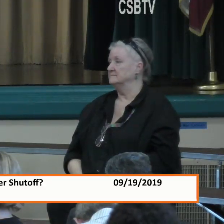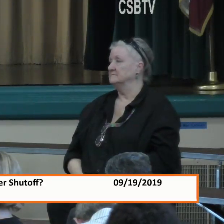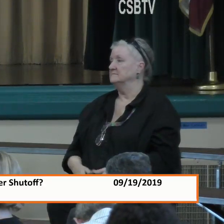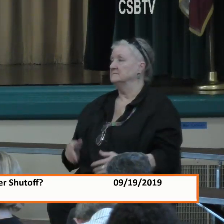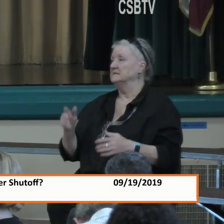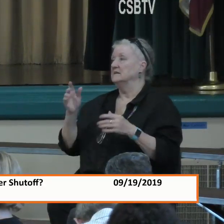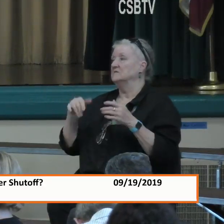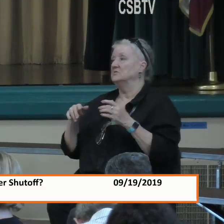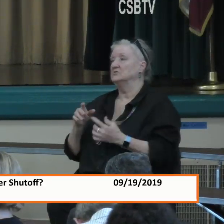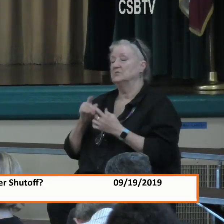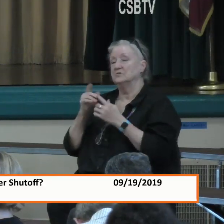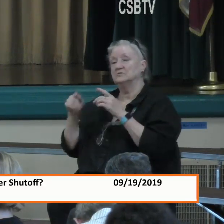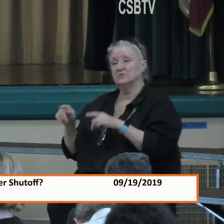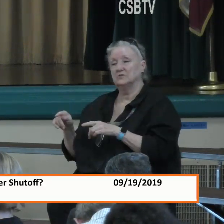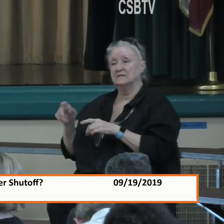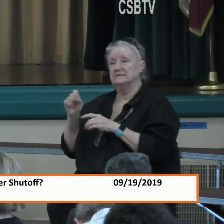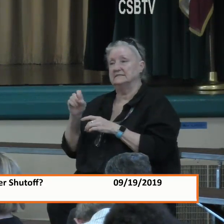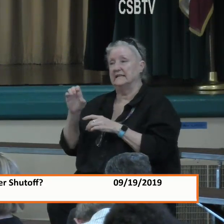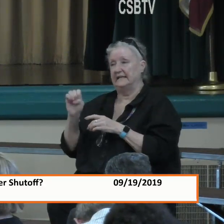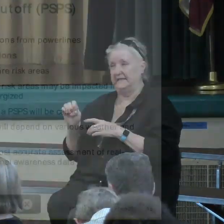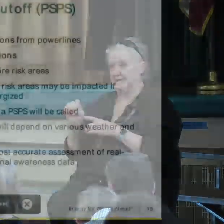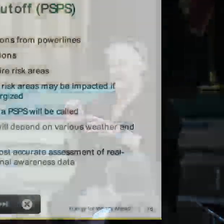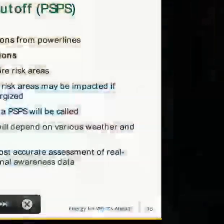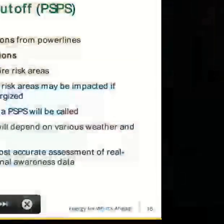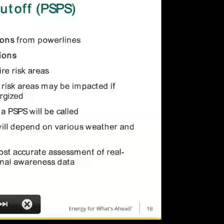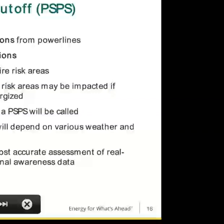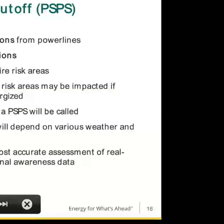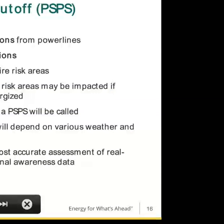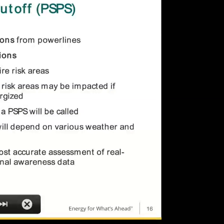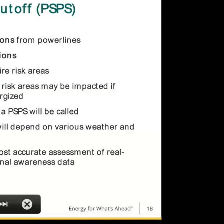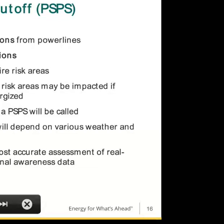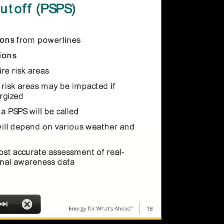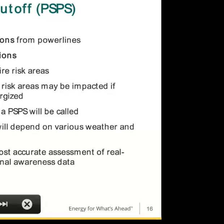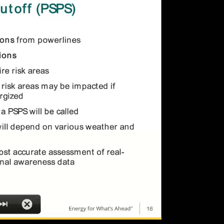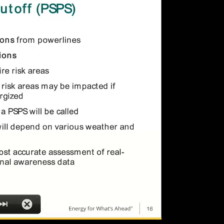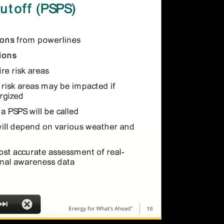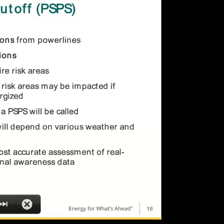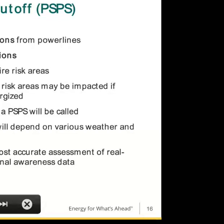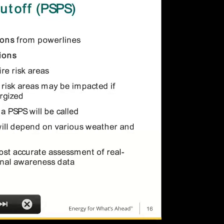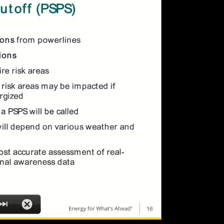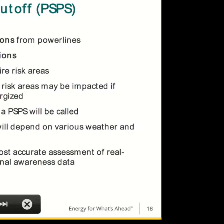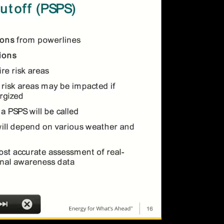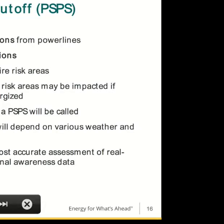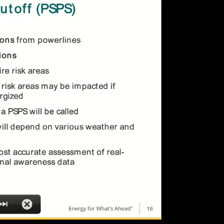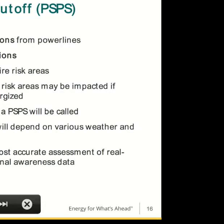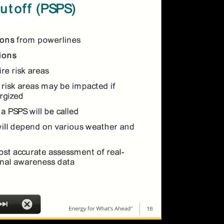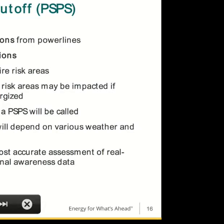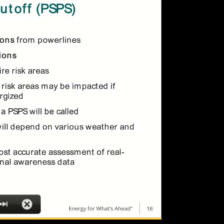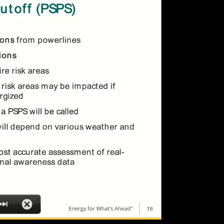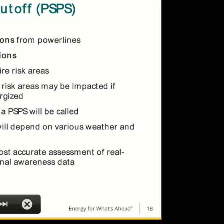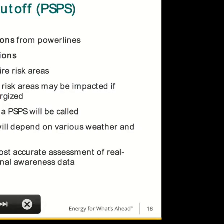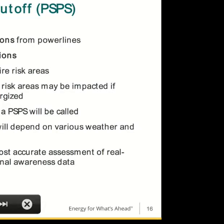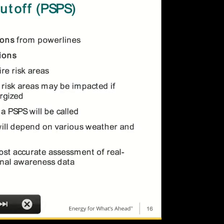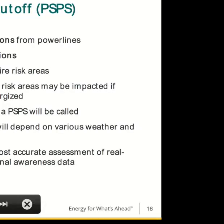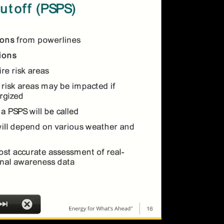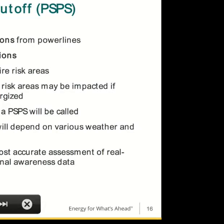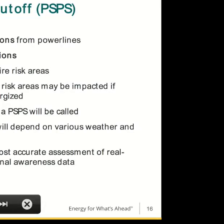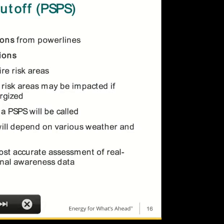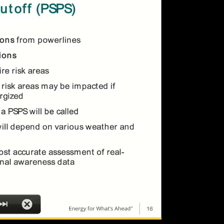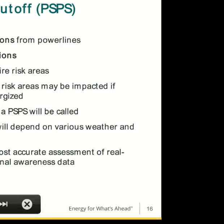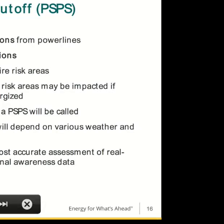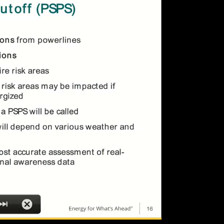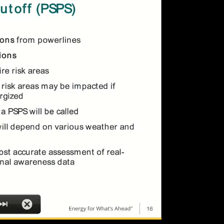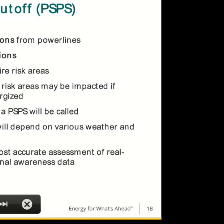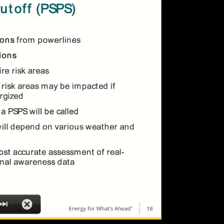Under certain circumstances, SCE will proactively de-energize circuits to minimize the chance of our equipment becoming the ignition of a